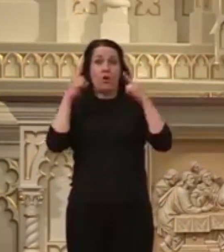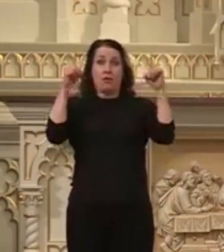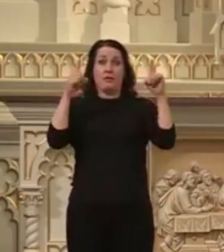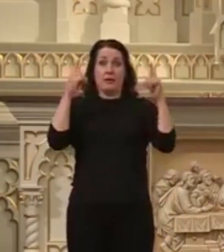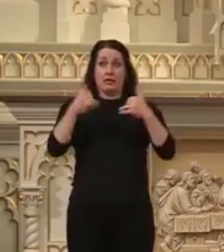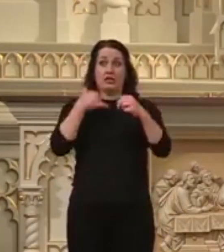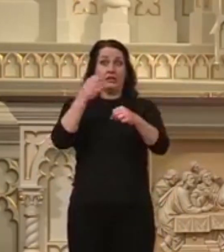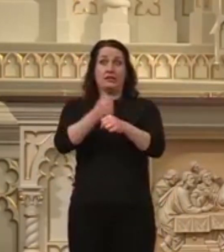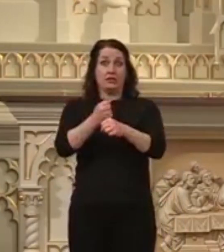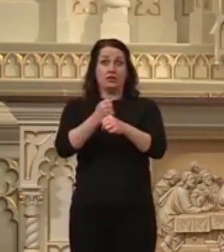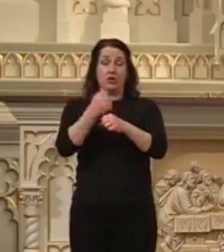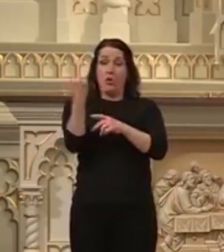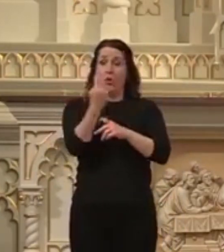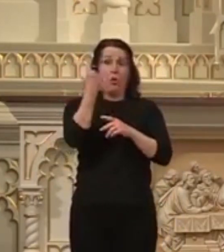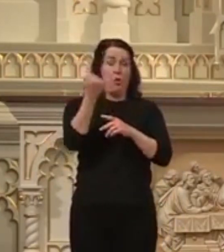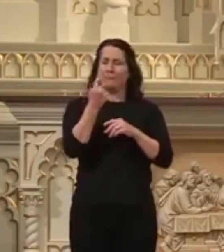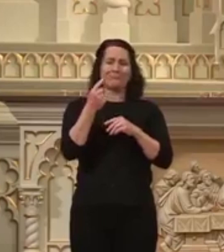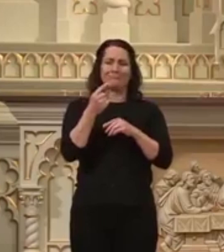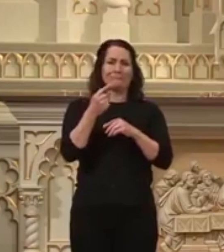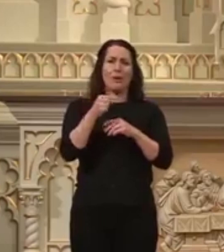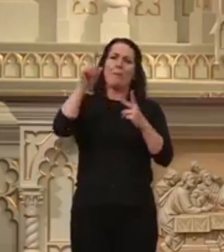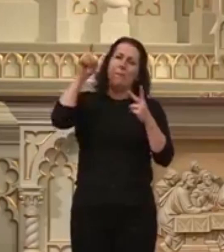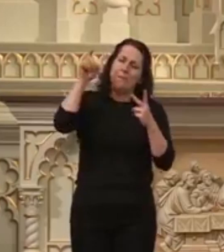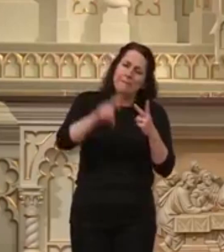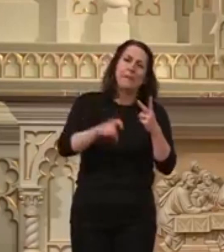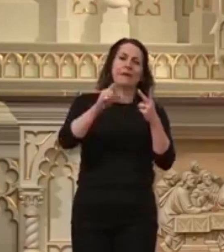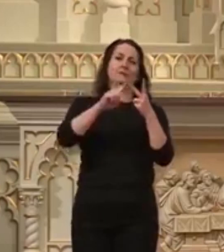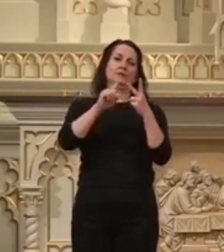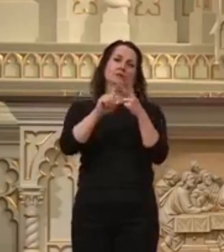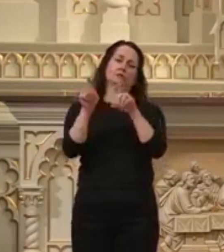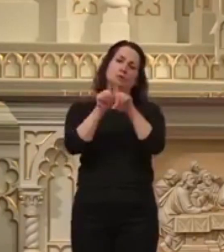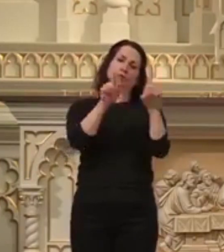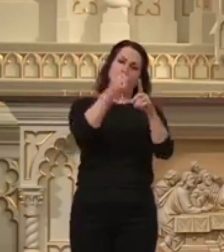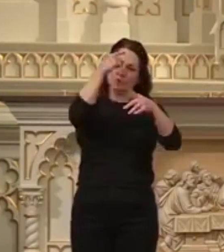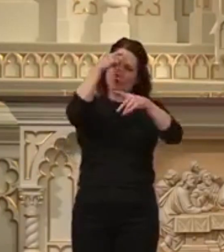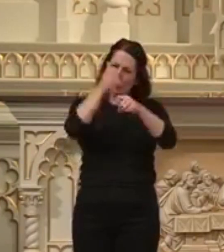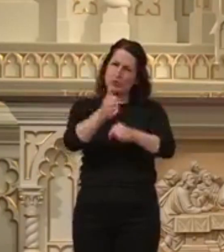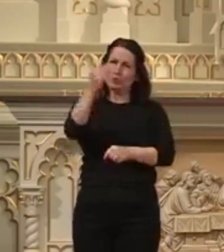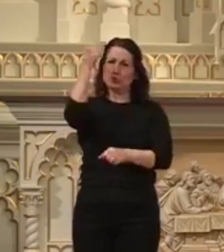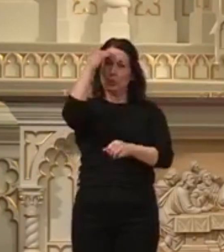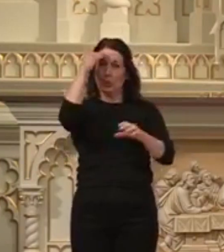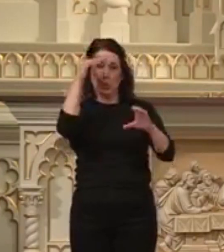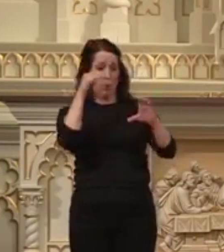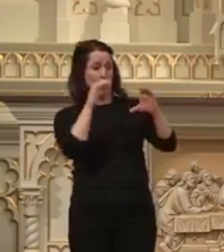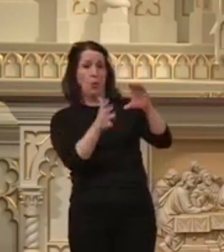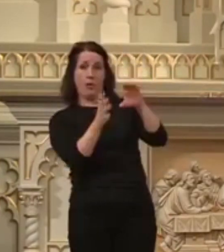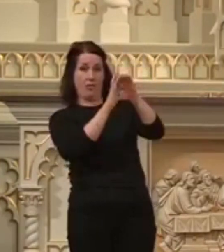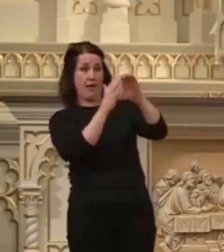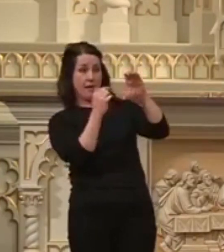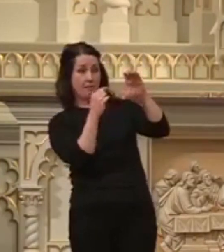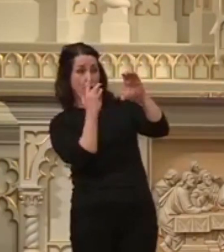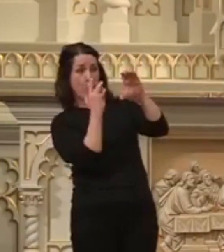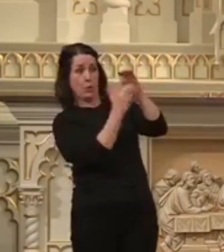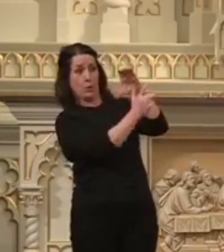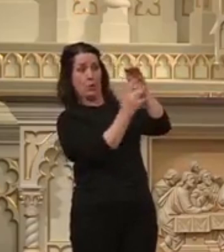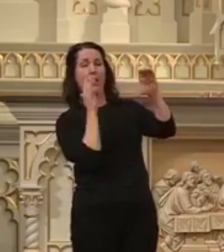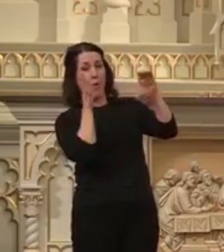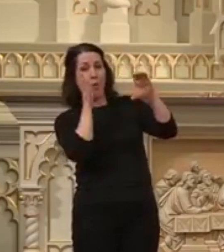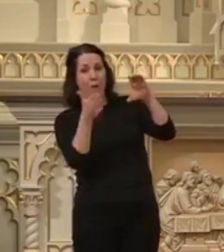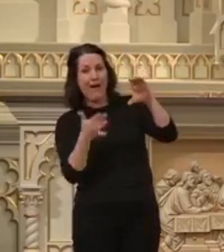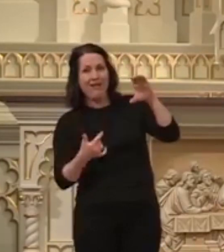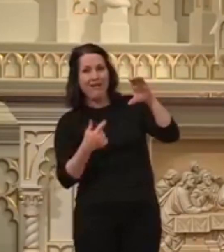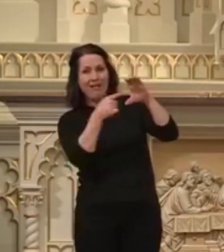year without knowing that the tomb is going to be empty on Easter Sunday